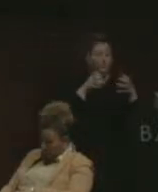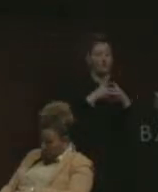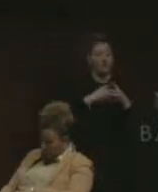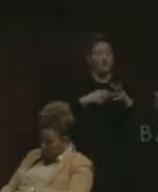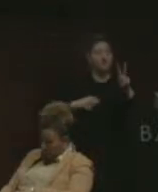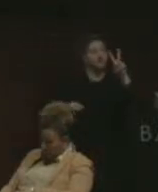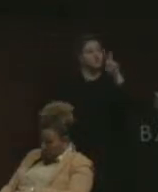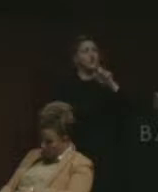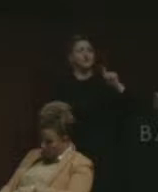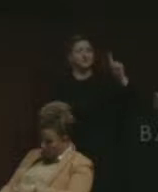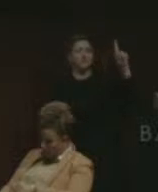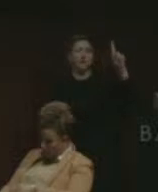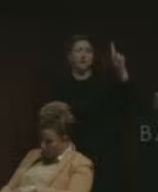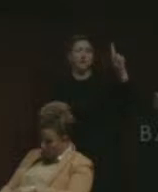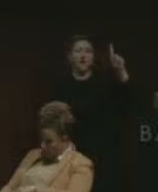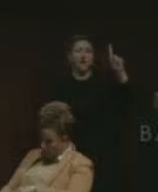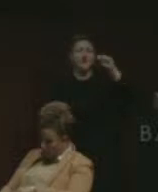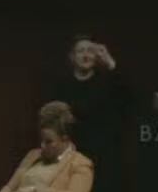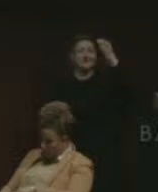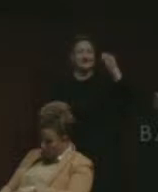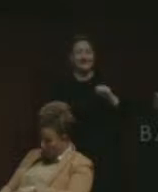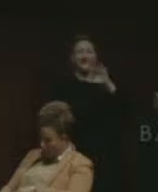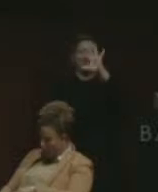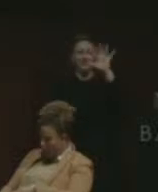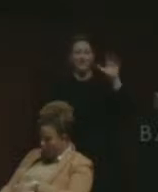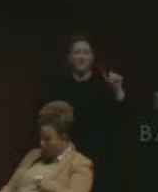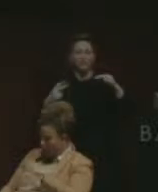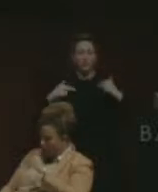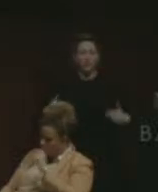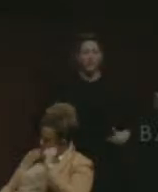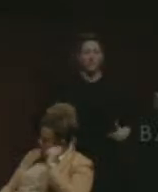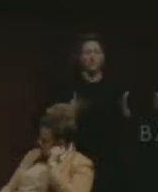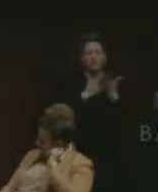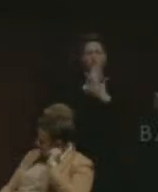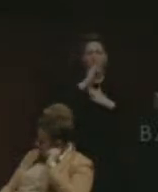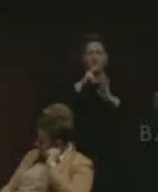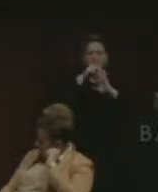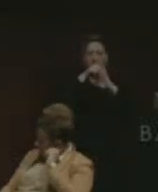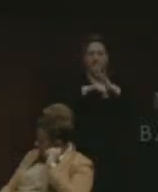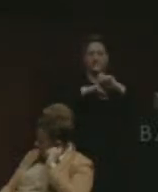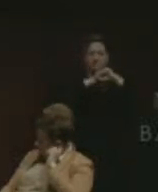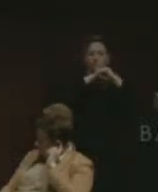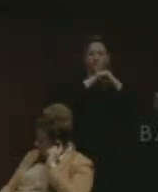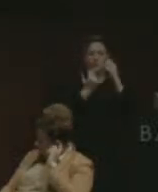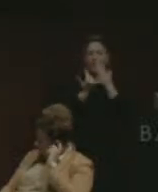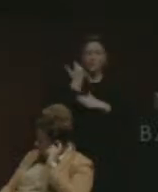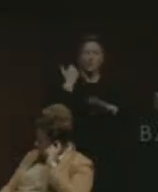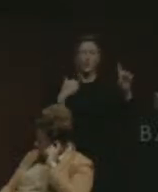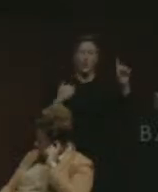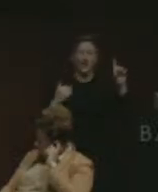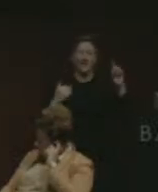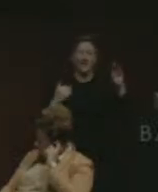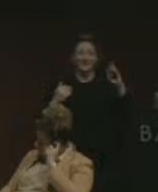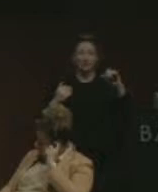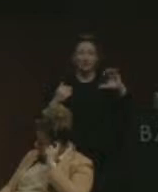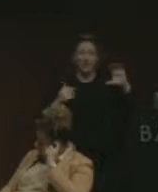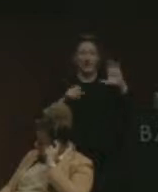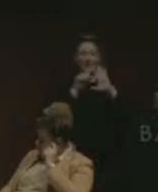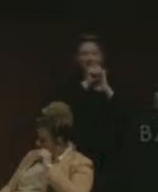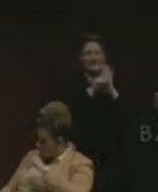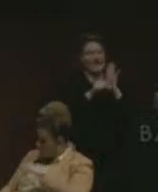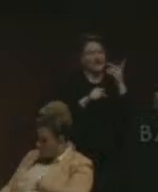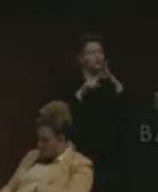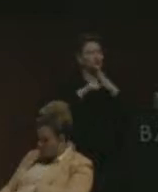2001. South Africa came out with its human rights policy protections in a new democratic state beginning in